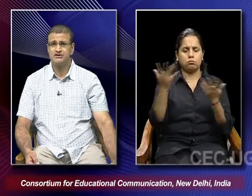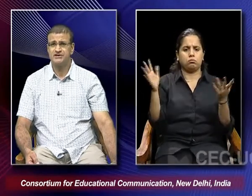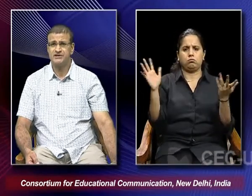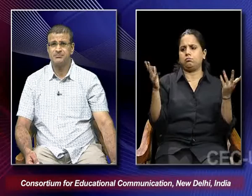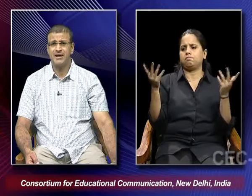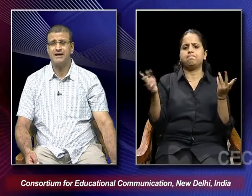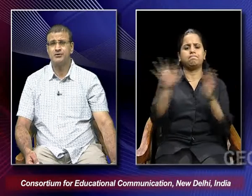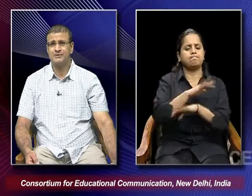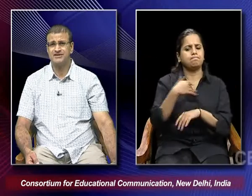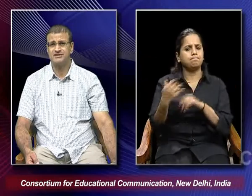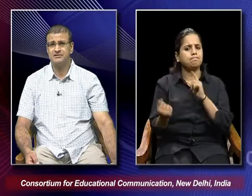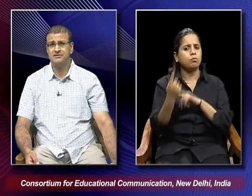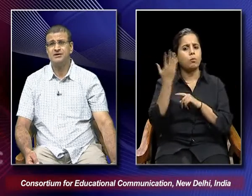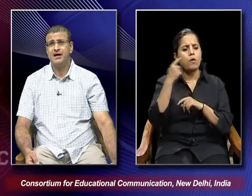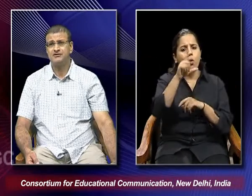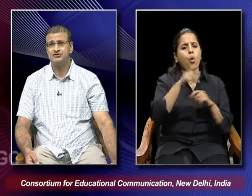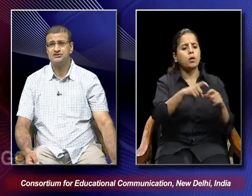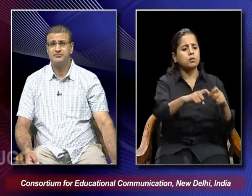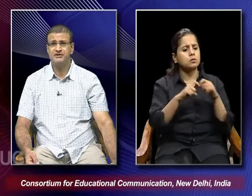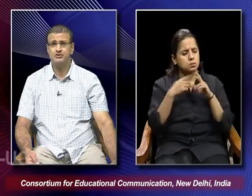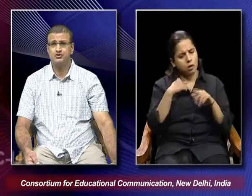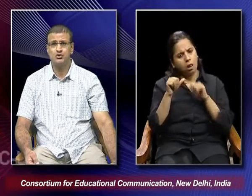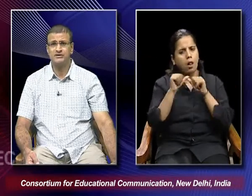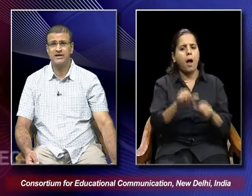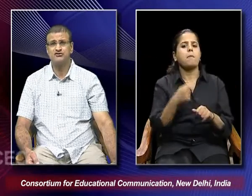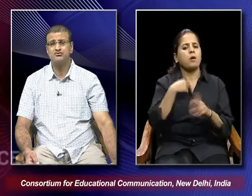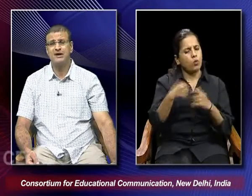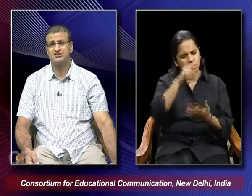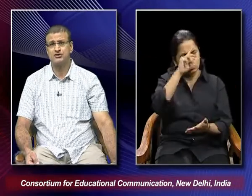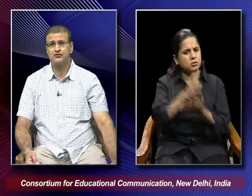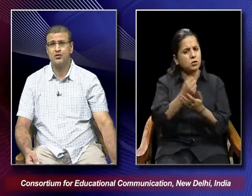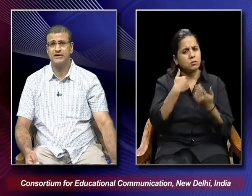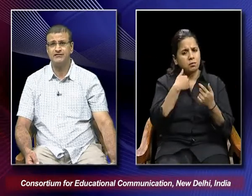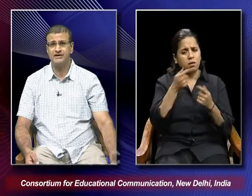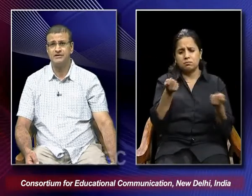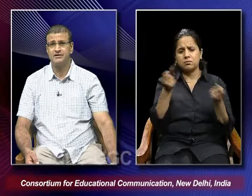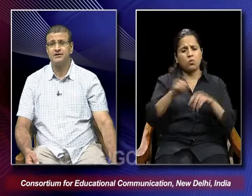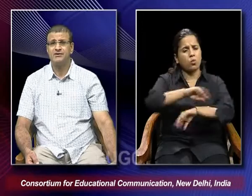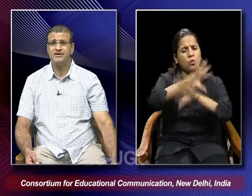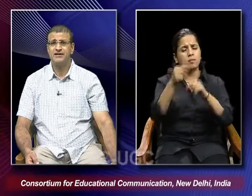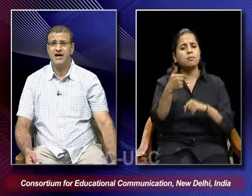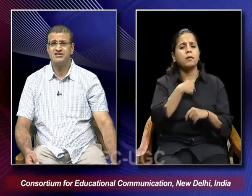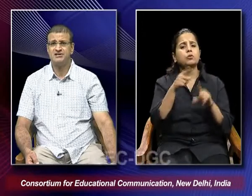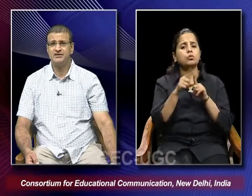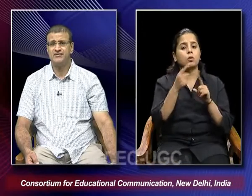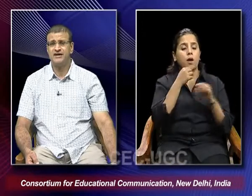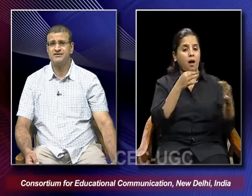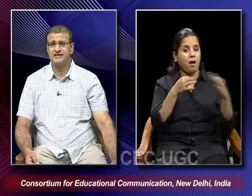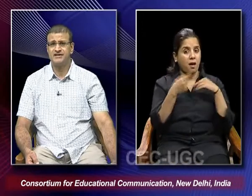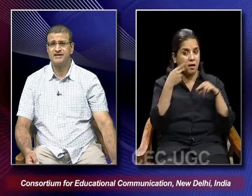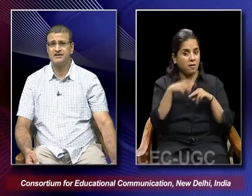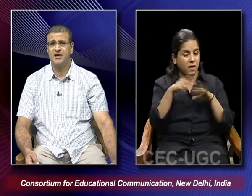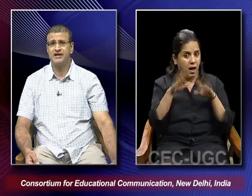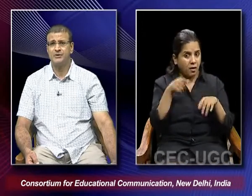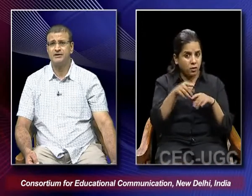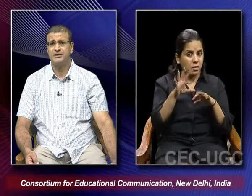chose it in reply to a question. I was determined to show that I was master of whole event. When they asked if we had set a